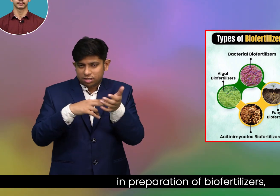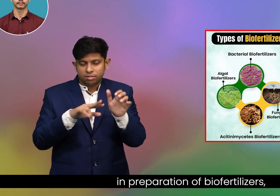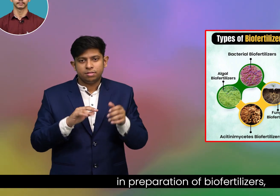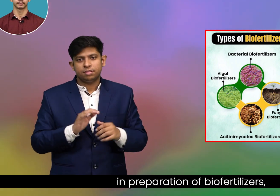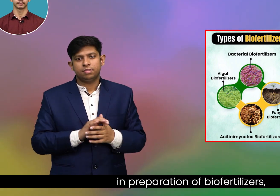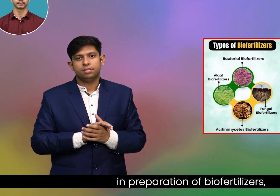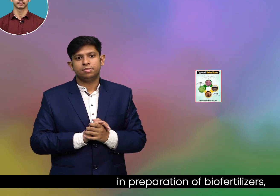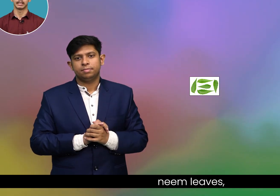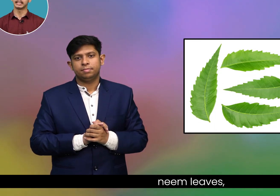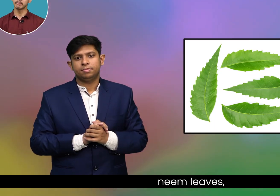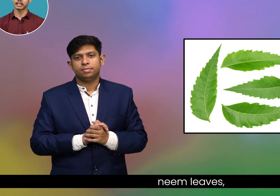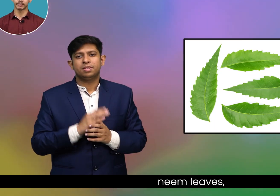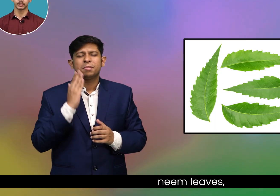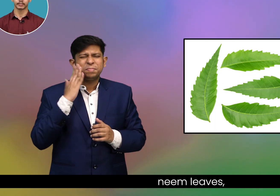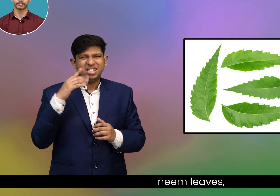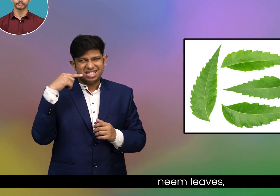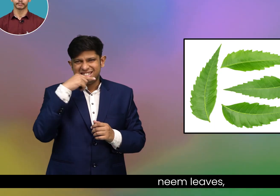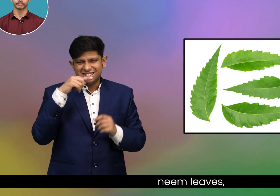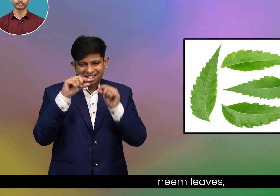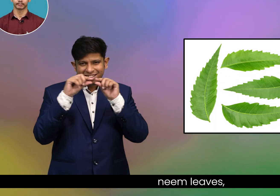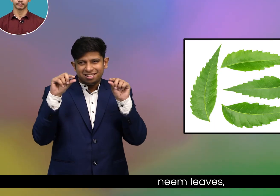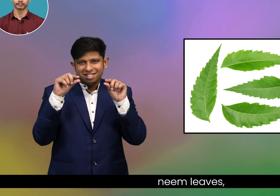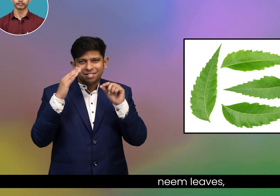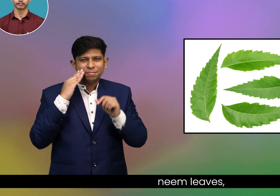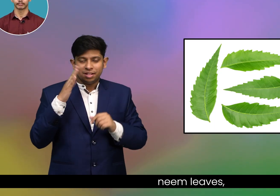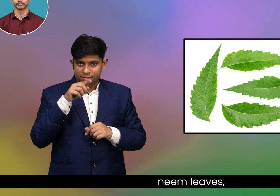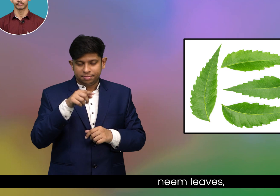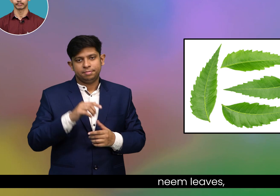biofertilizers. Neem leaves